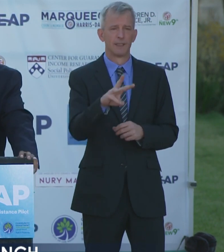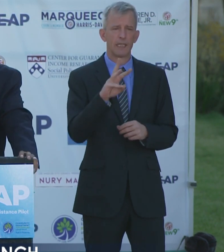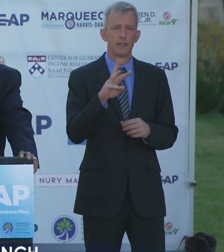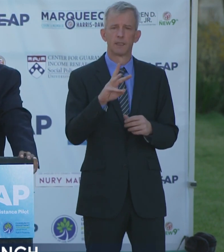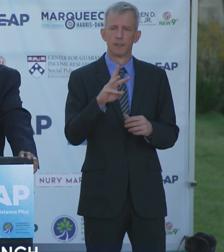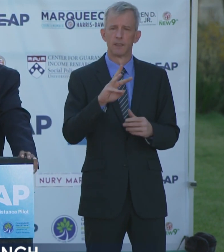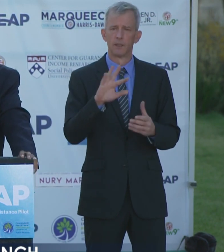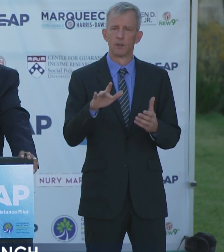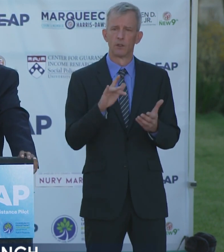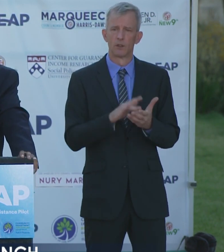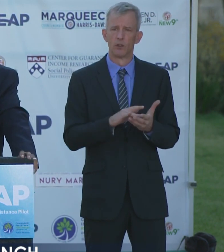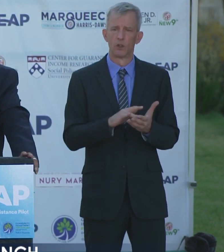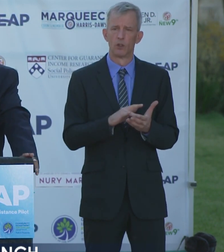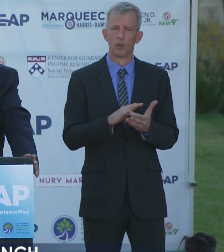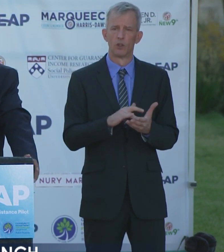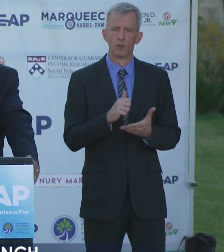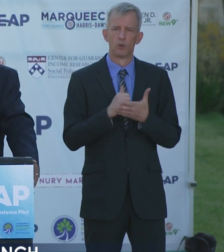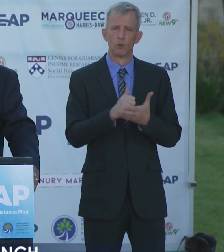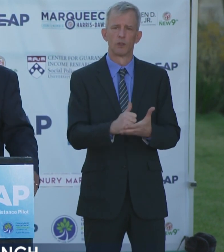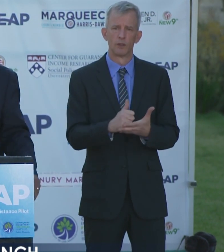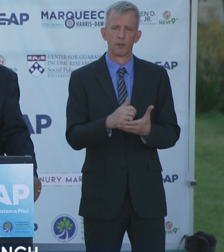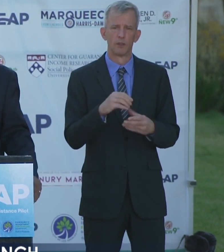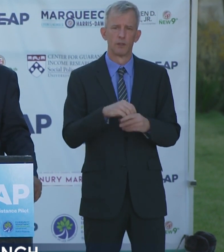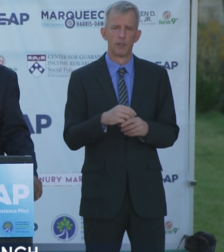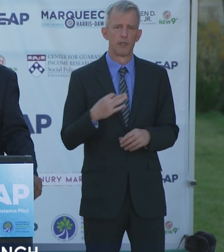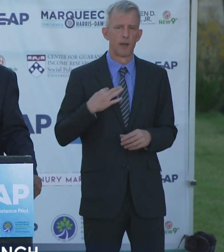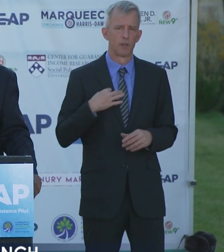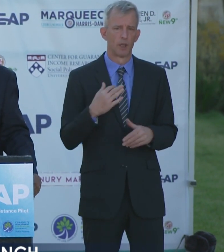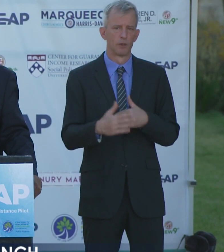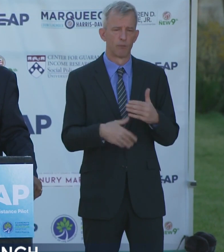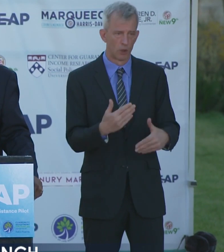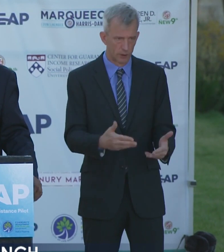hubs to assist in the application process.